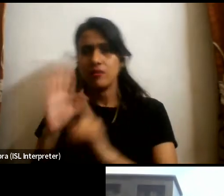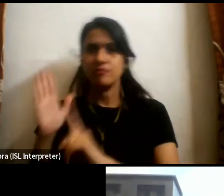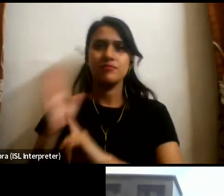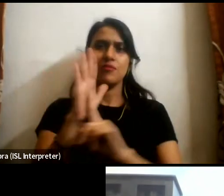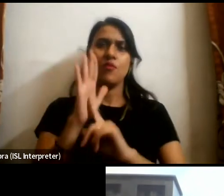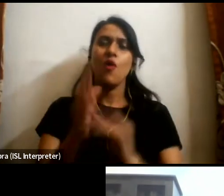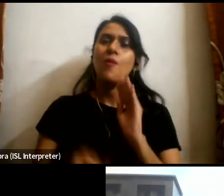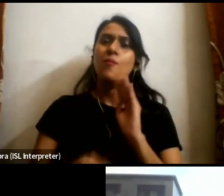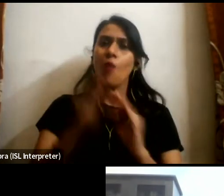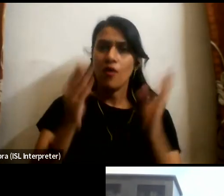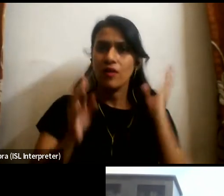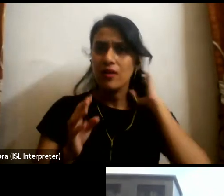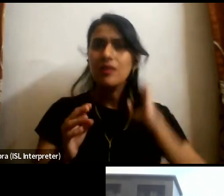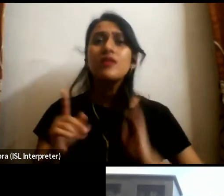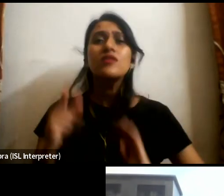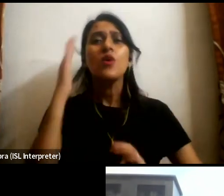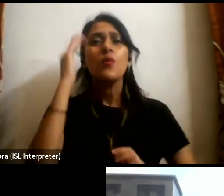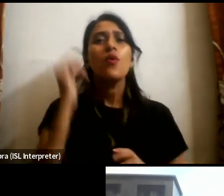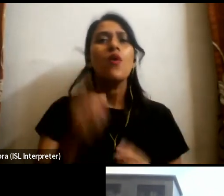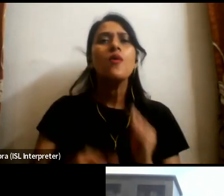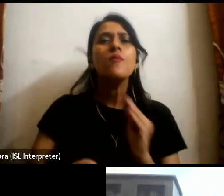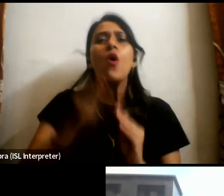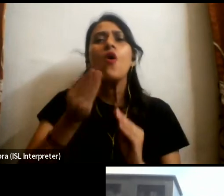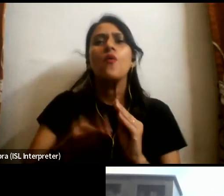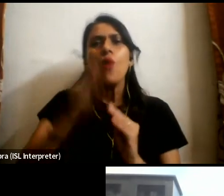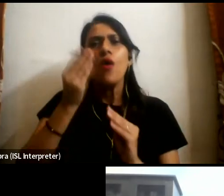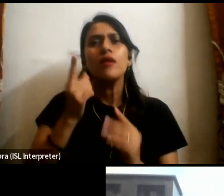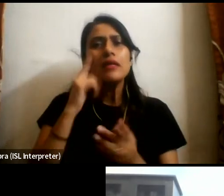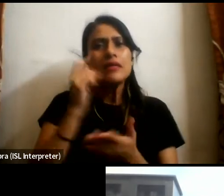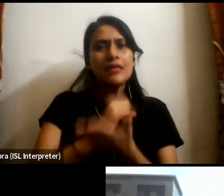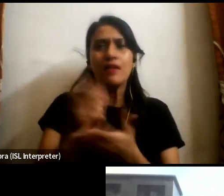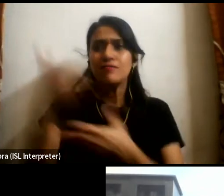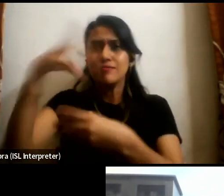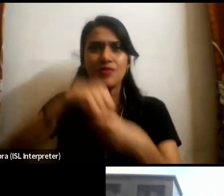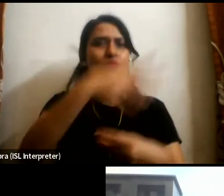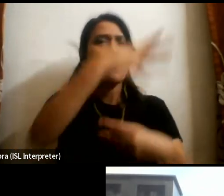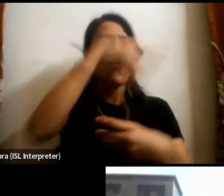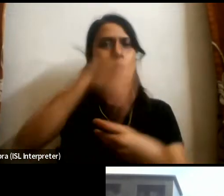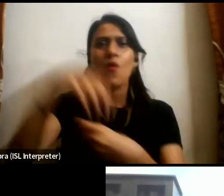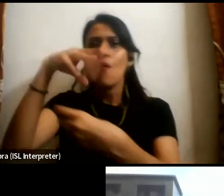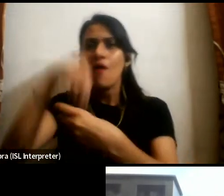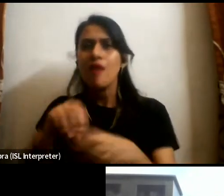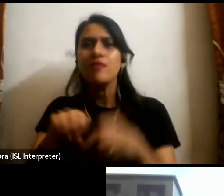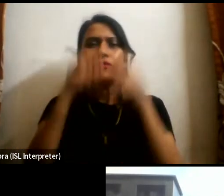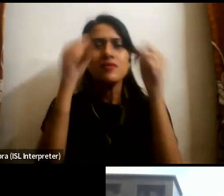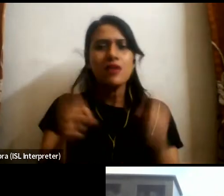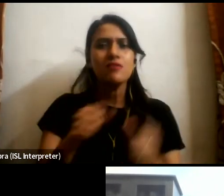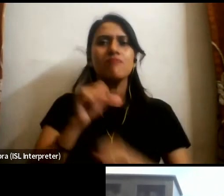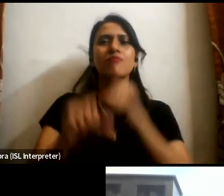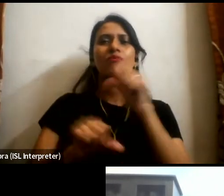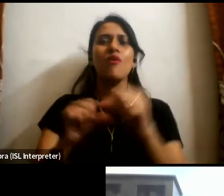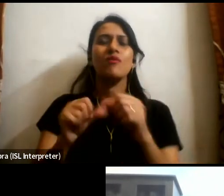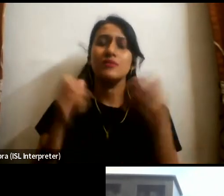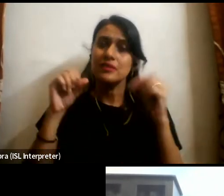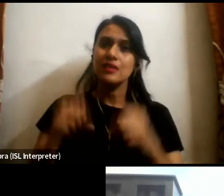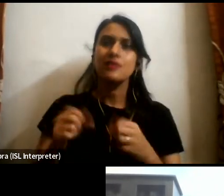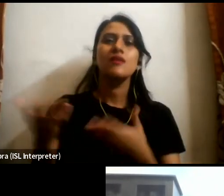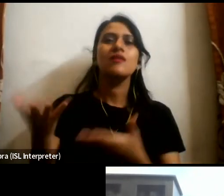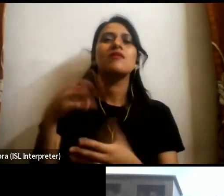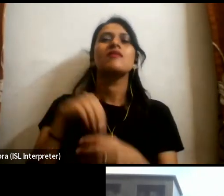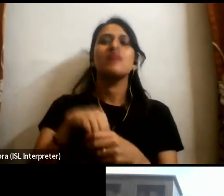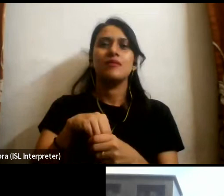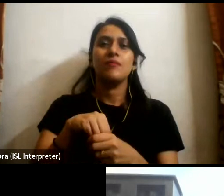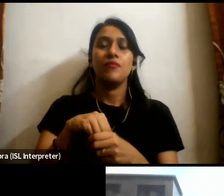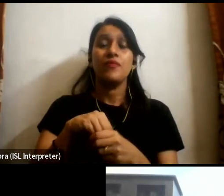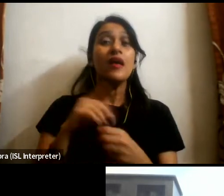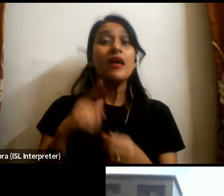higher judiciary, just because more and more of them are coming into the system and are becoming more senior in the system. In fact, so if you take a time